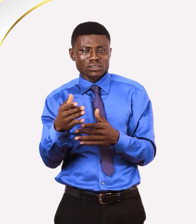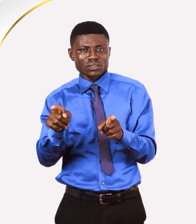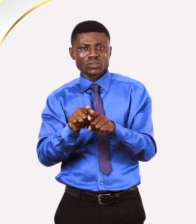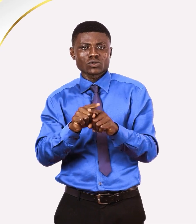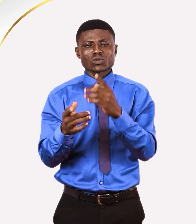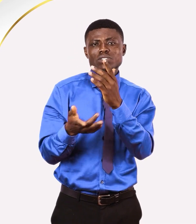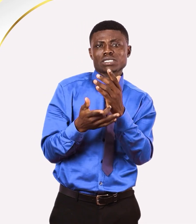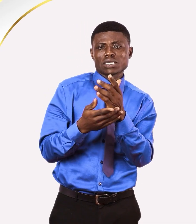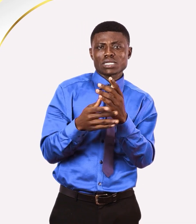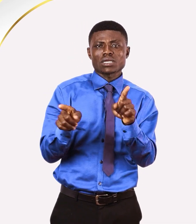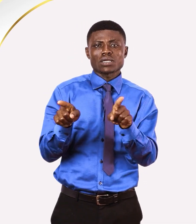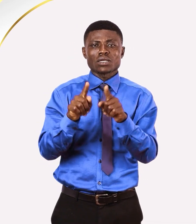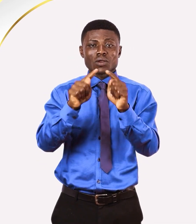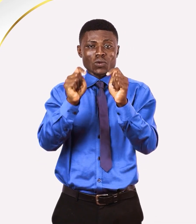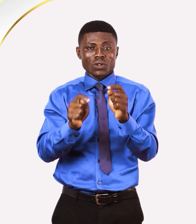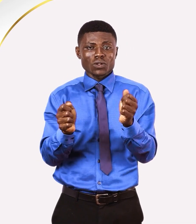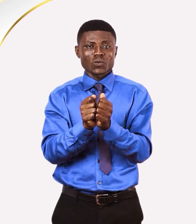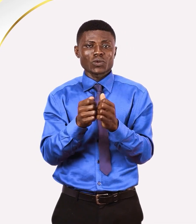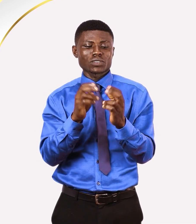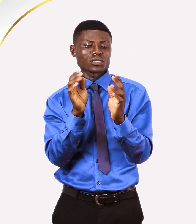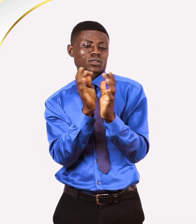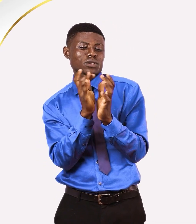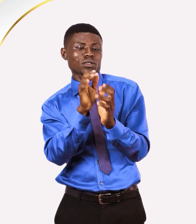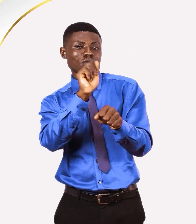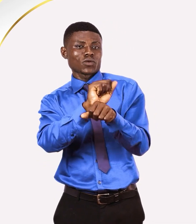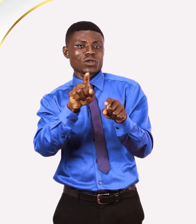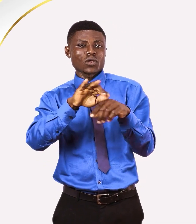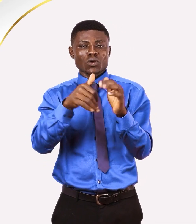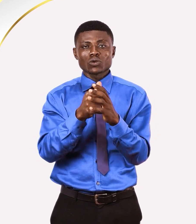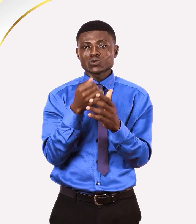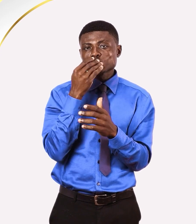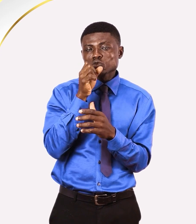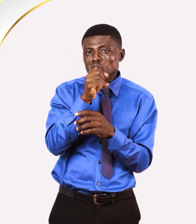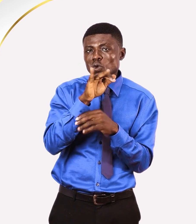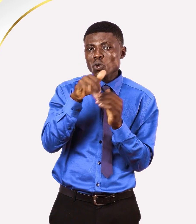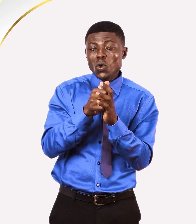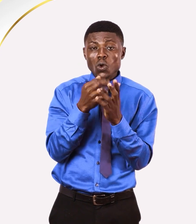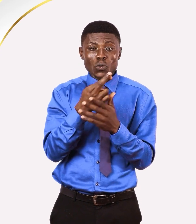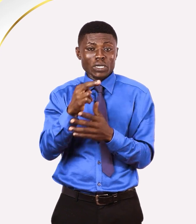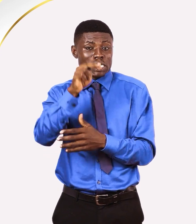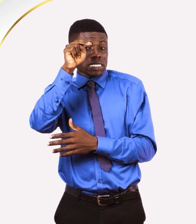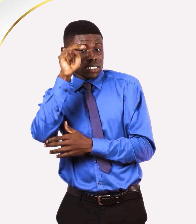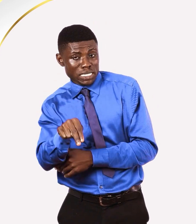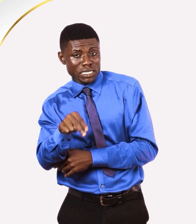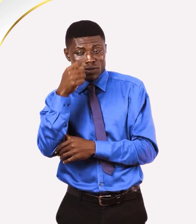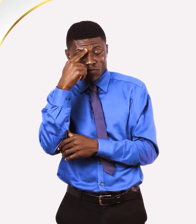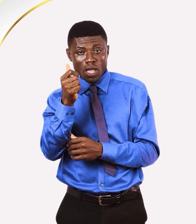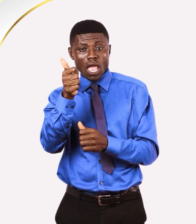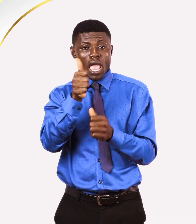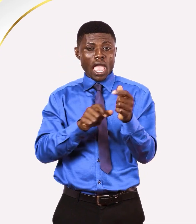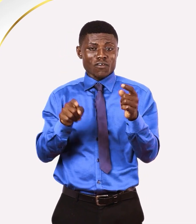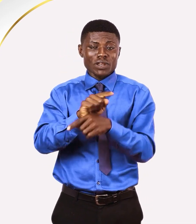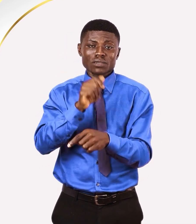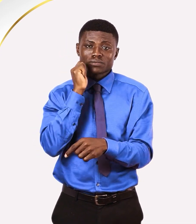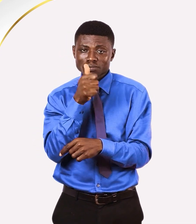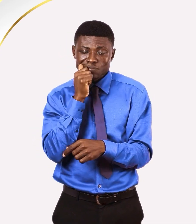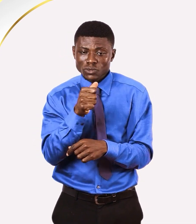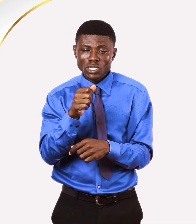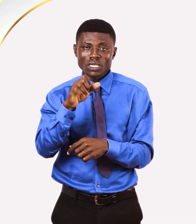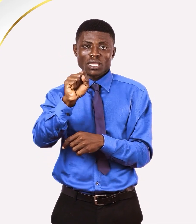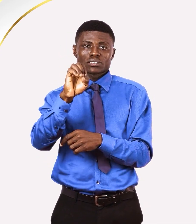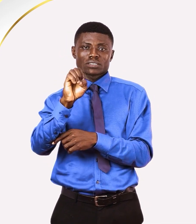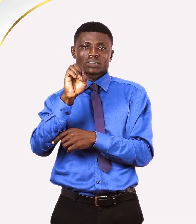and consultancy services, and works. It ensures that all resources needed for the daily operations